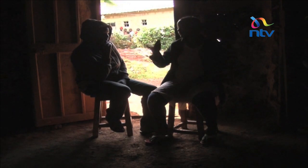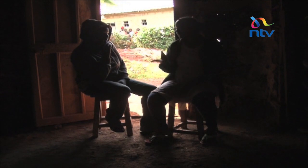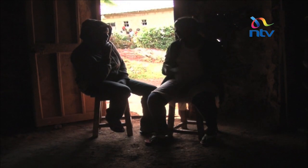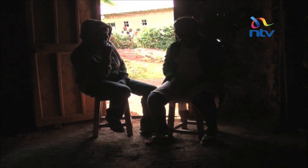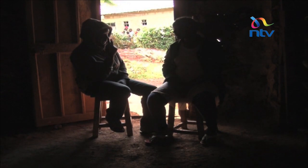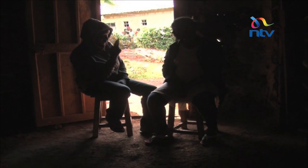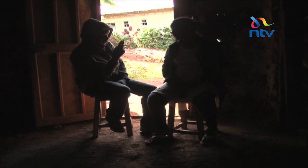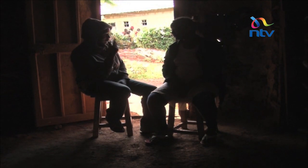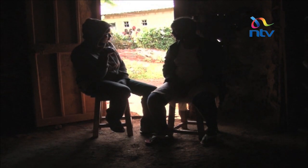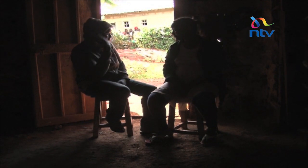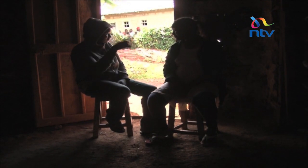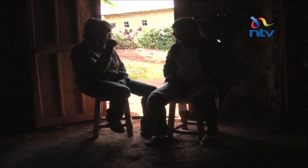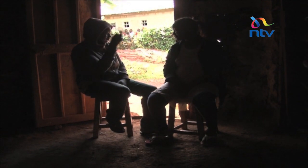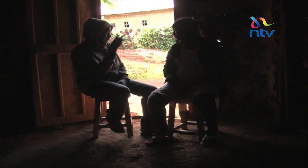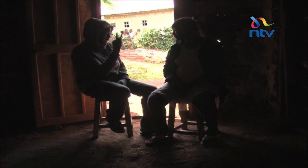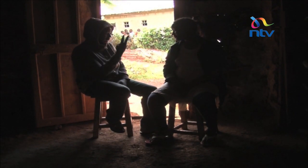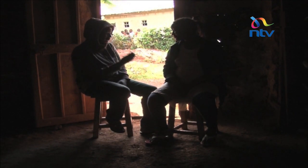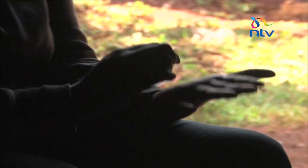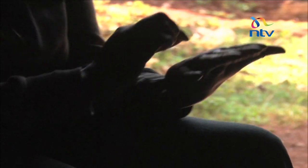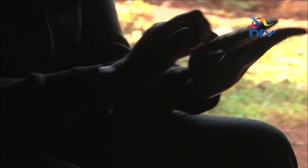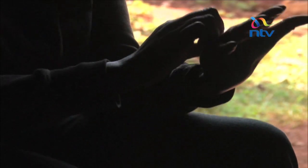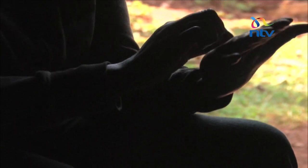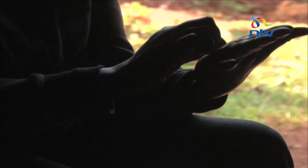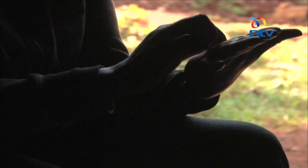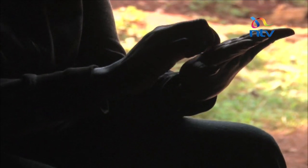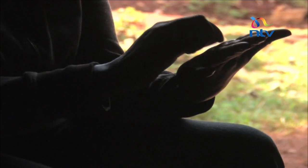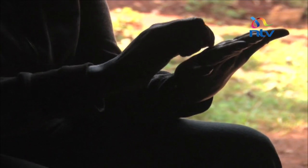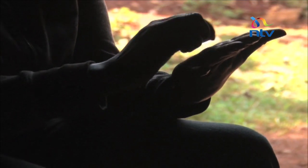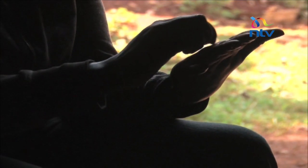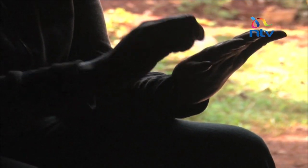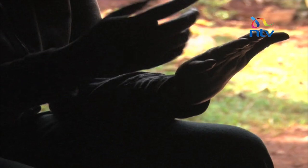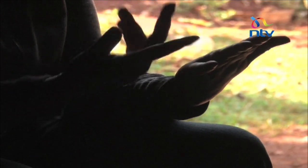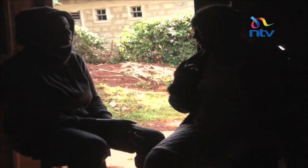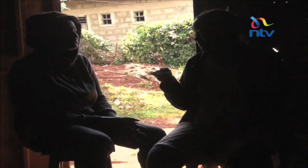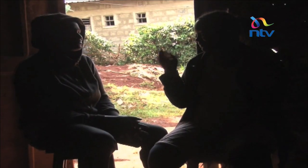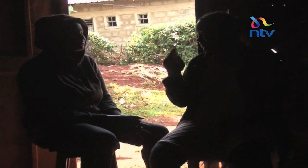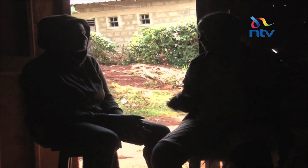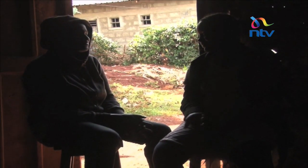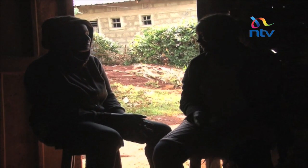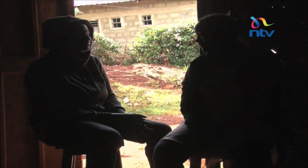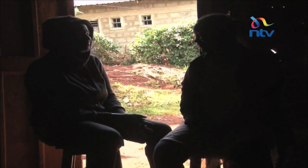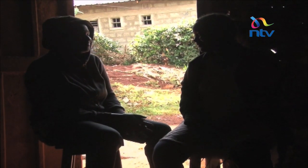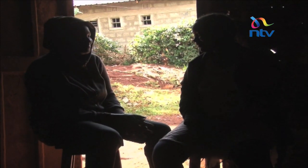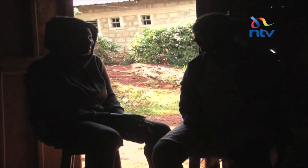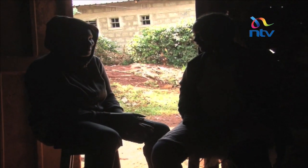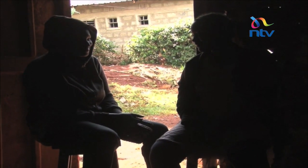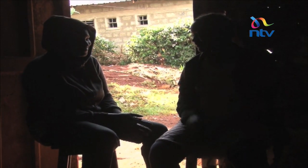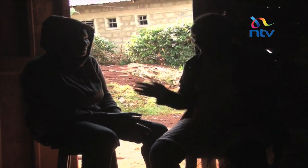language, but the two communicate using what they call local signs. She doesn't know how long this man has been sexually